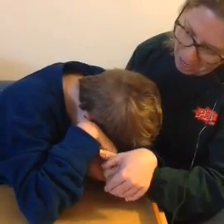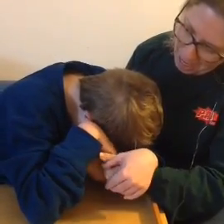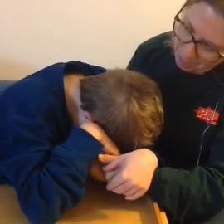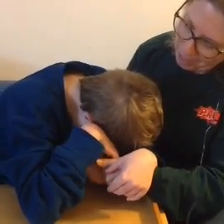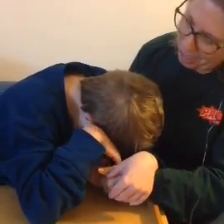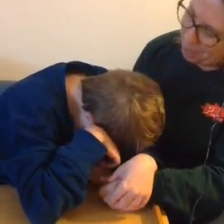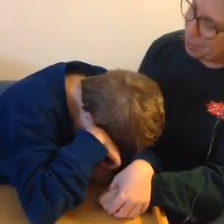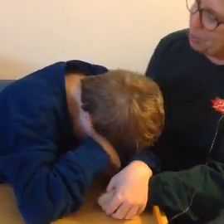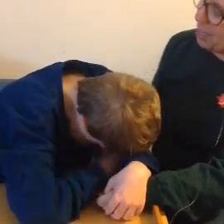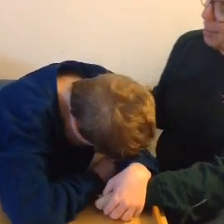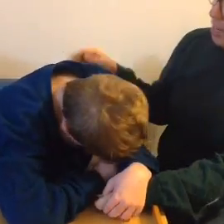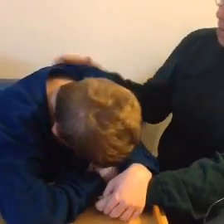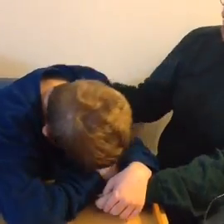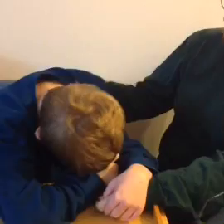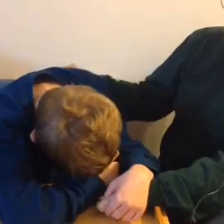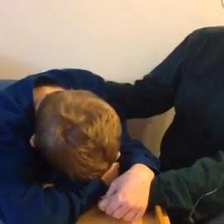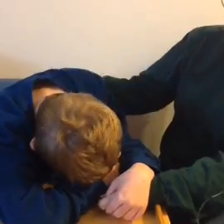name game? Can you sign the name game?